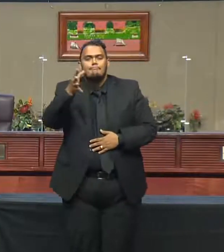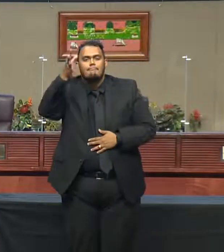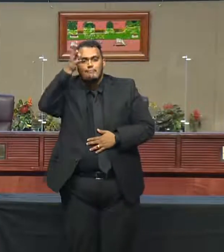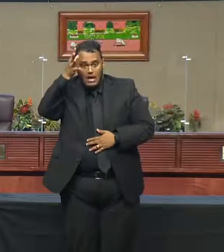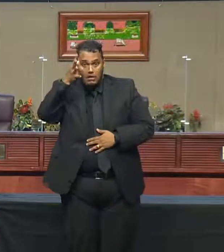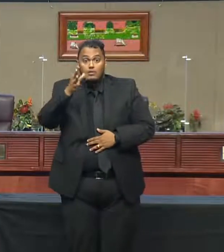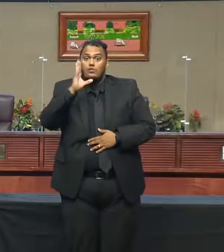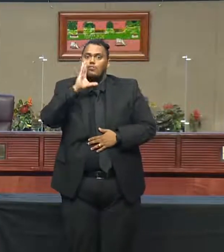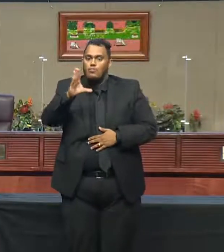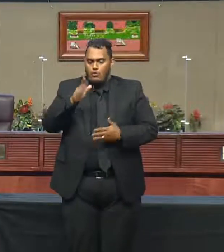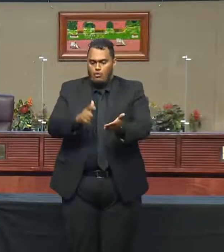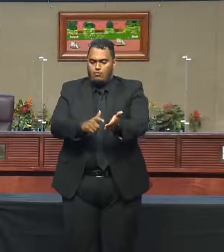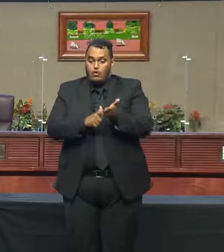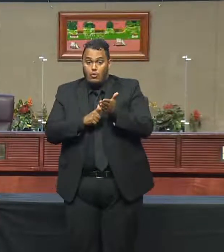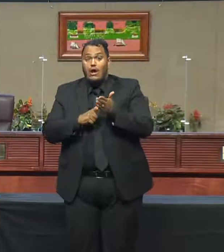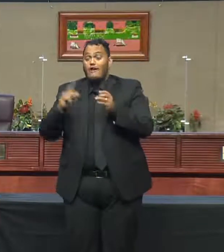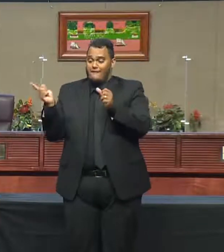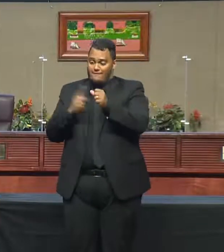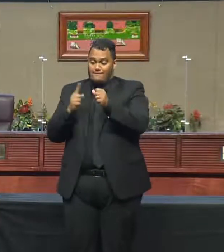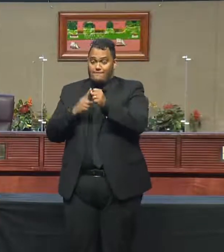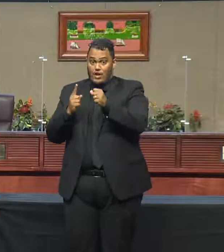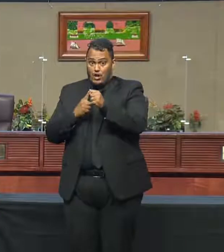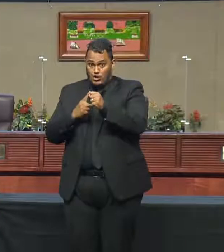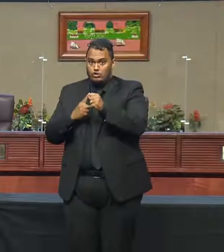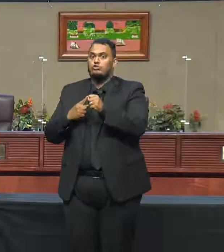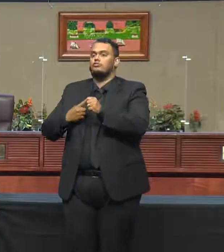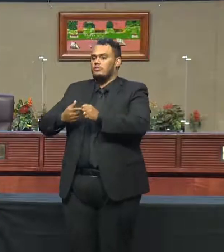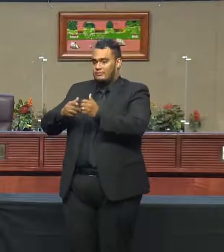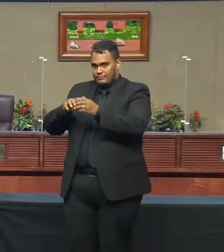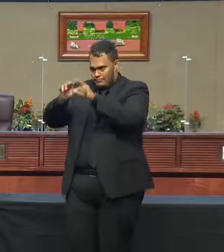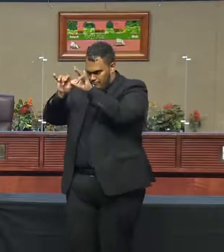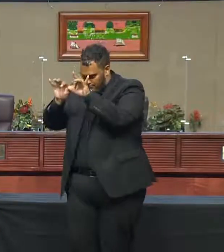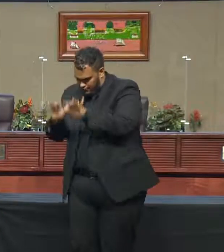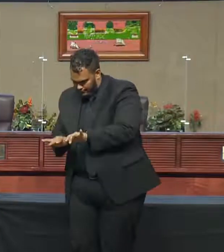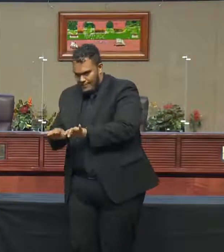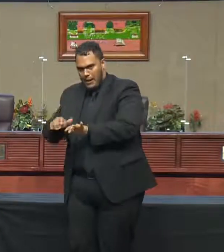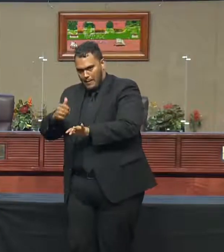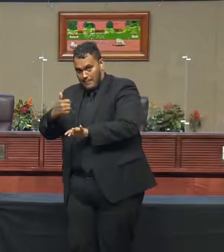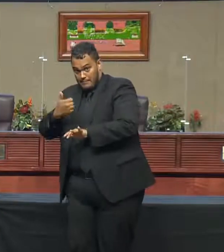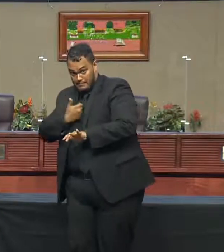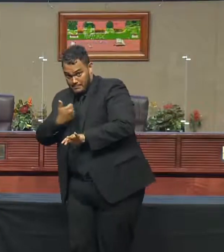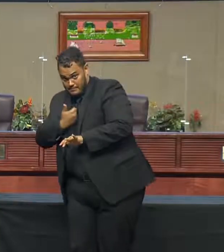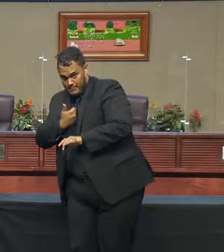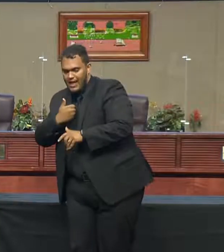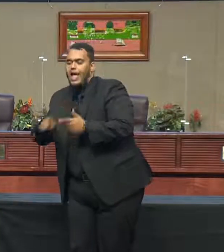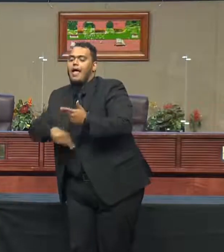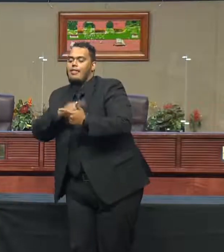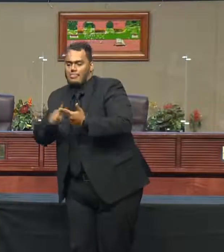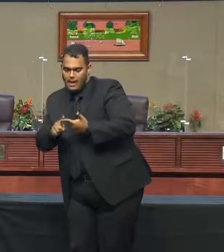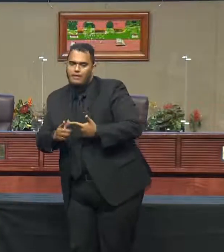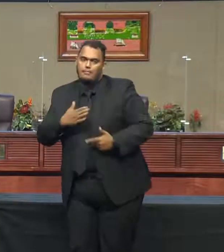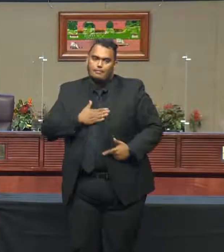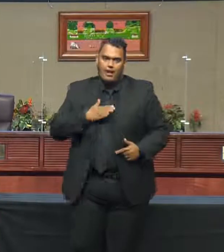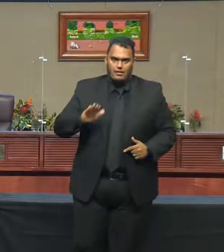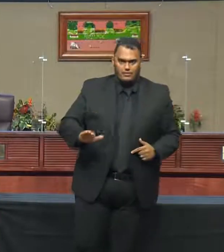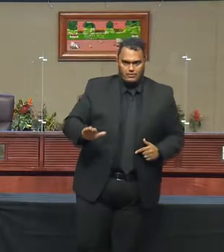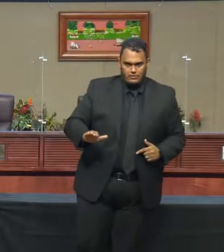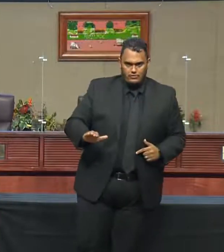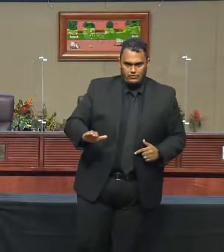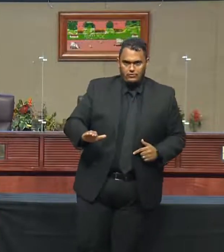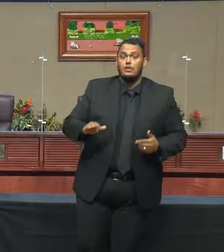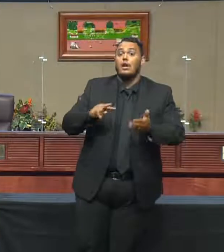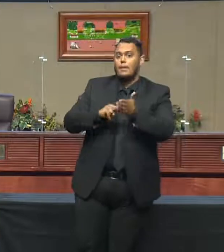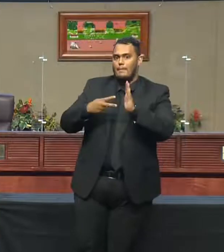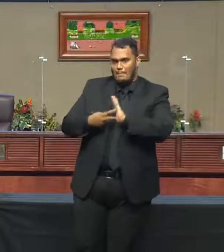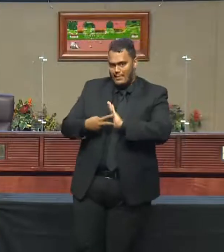register themselves and then register their child under their name to be 100% sure that an adult is